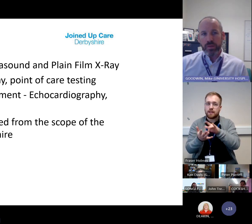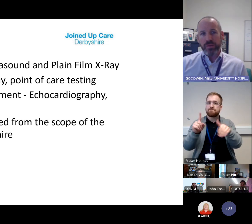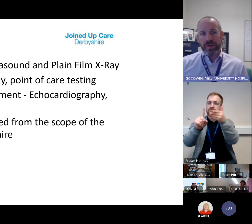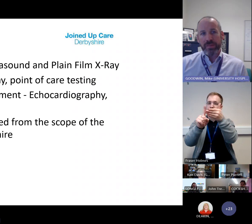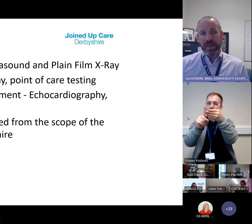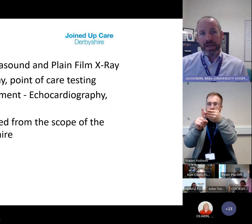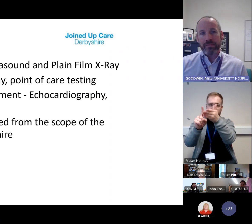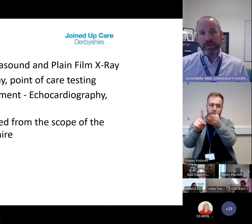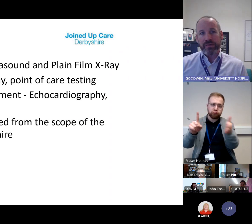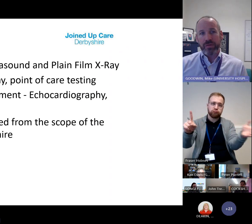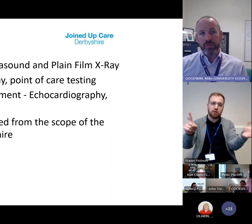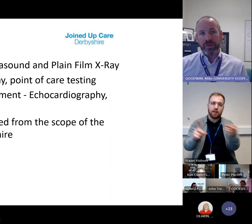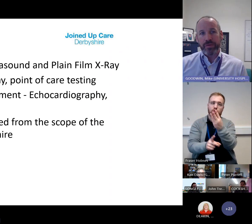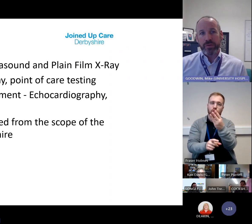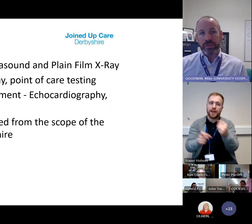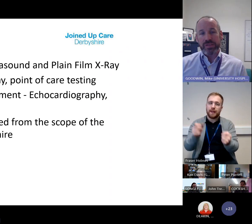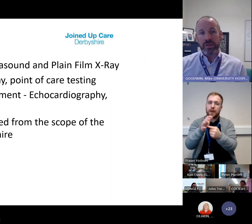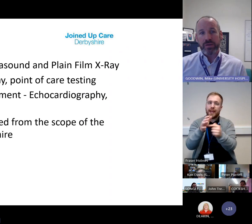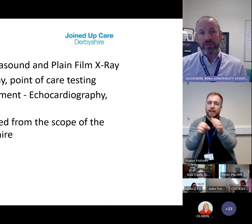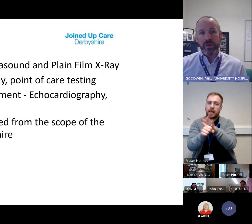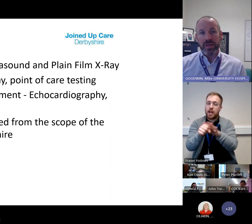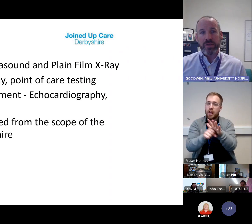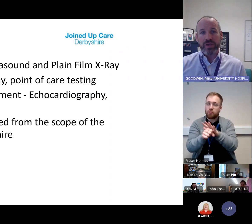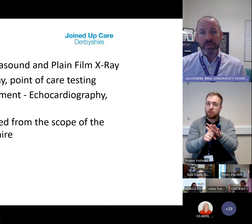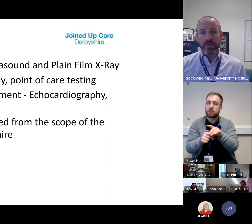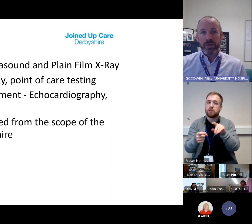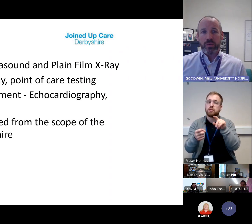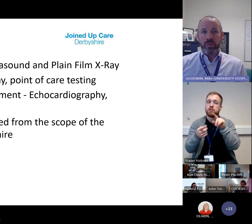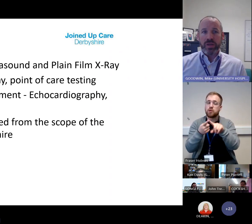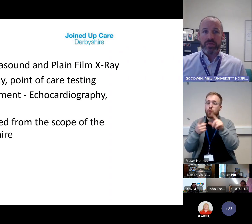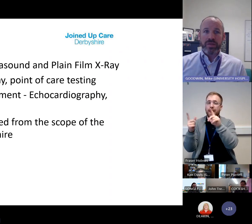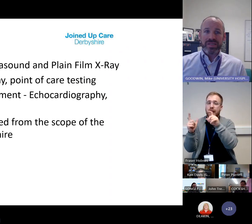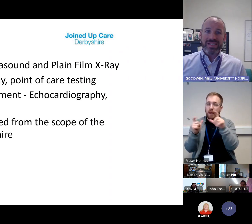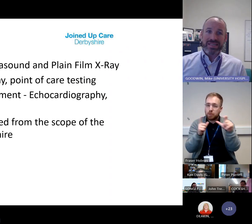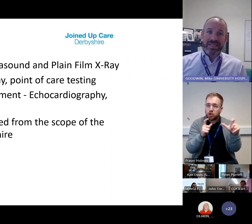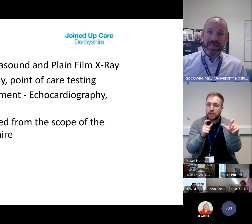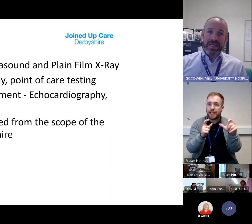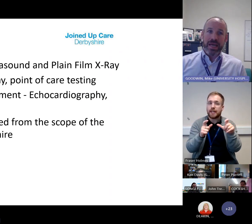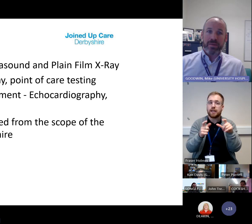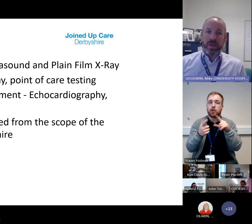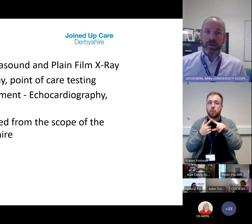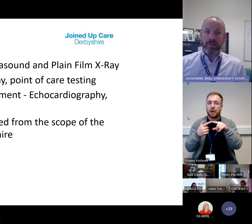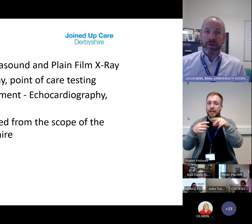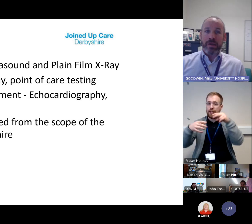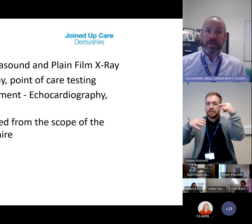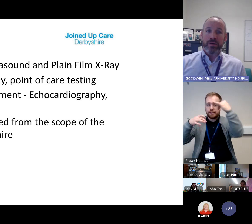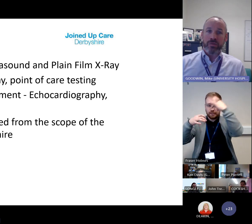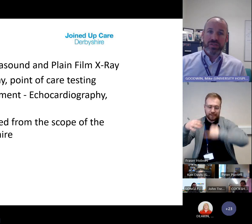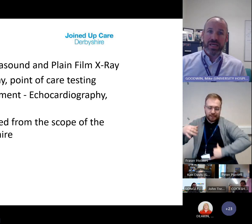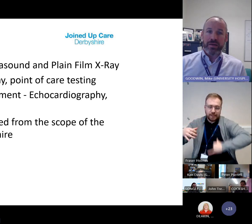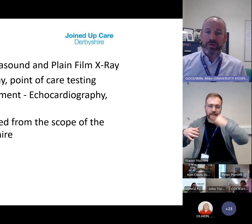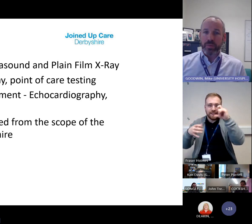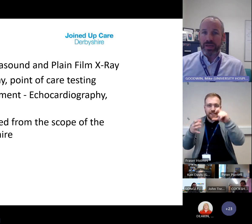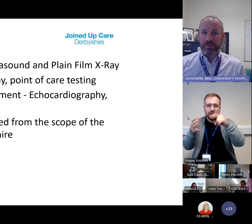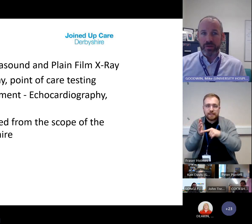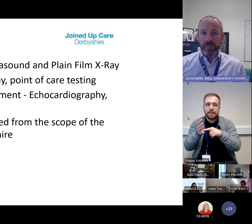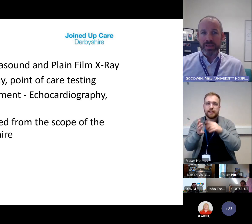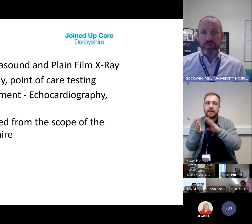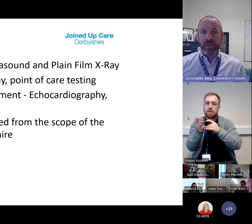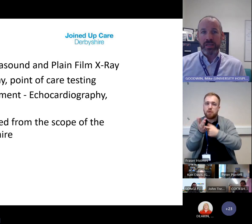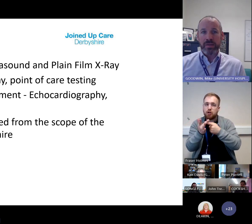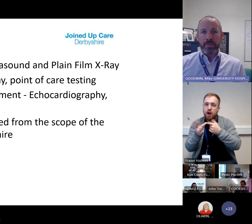there are three main areas that we're focused on. So imaging with CT, MRI, ultrasound and